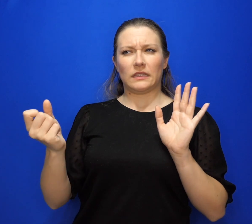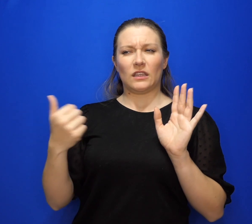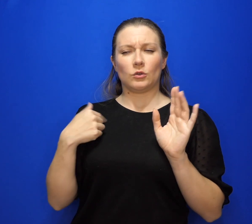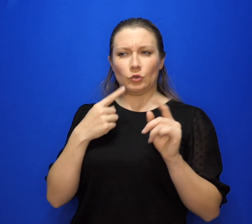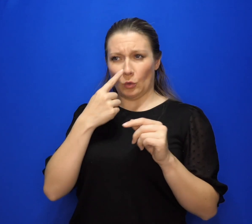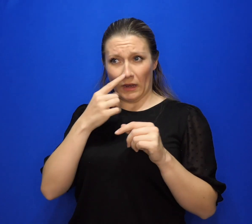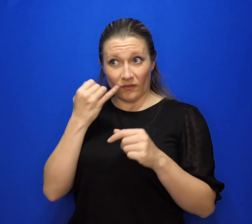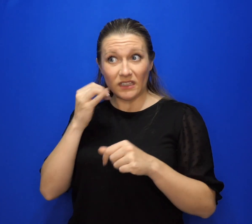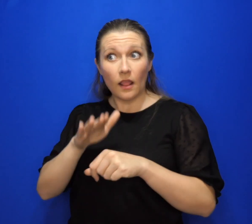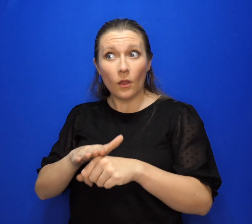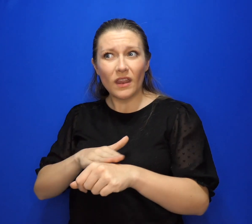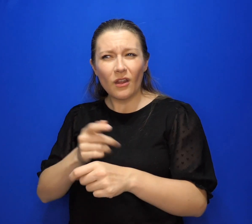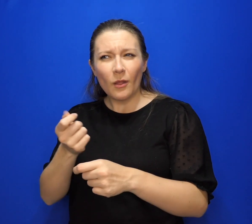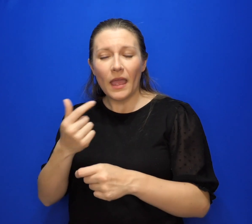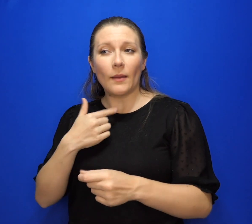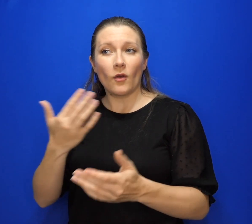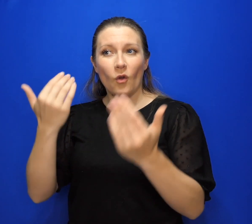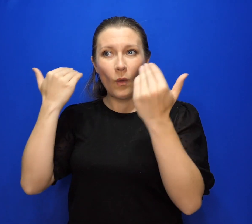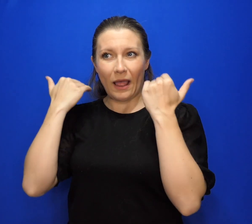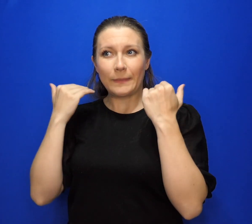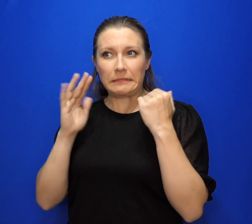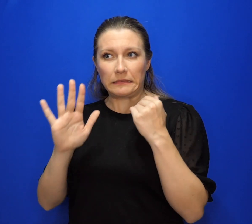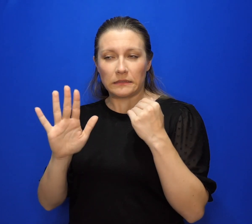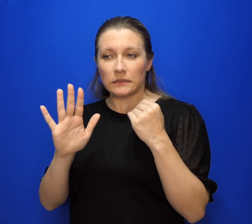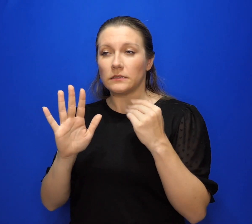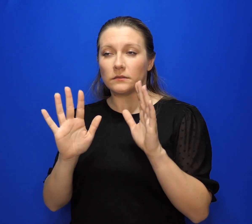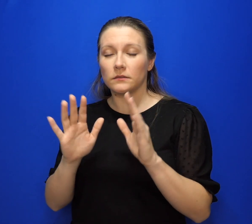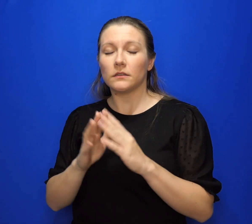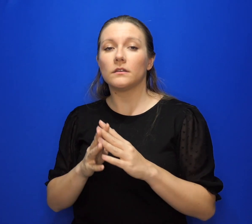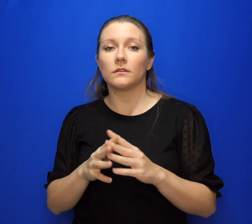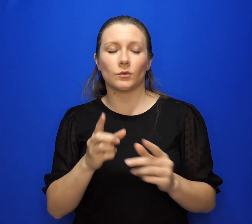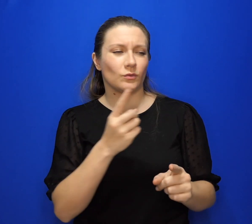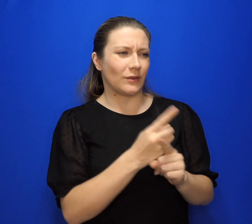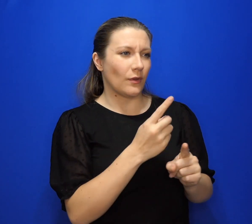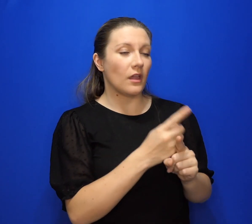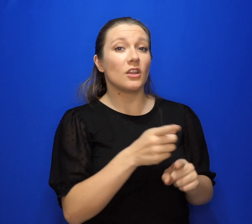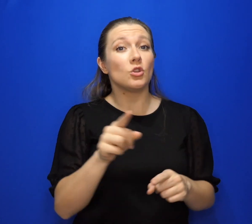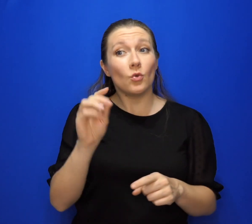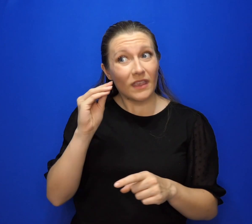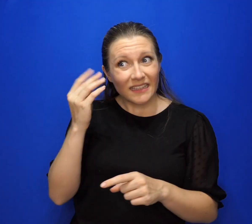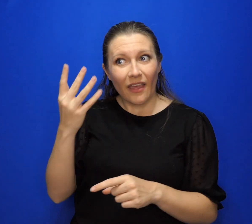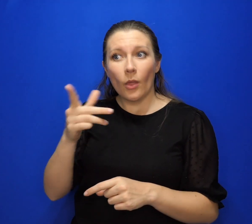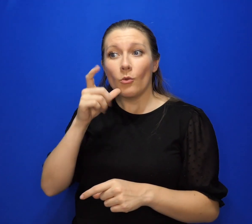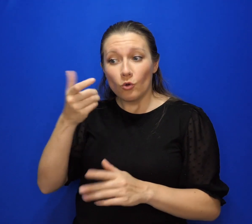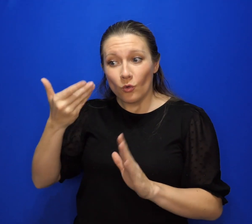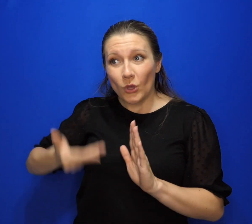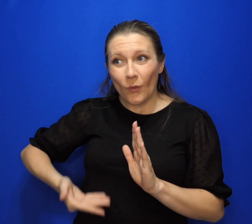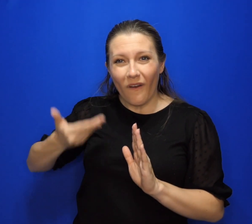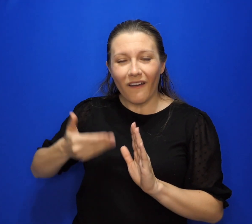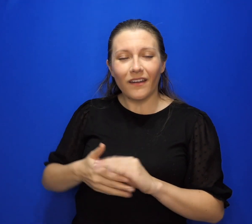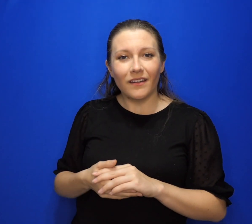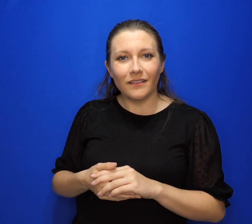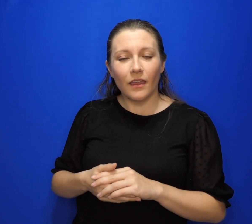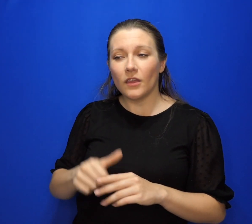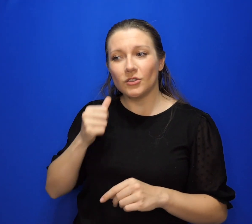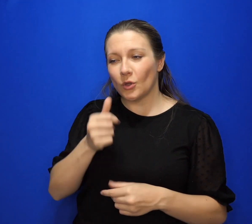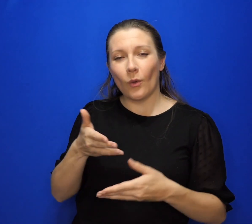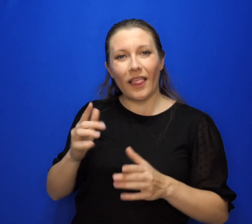slowly? I'm overwhelmed by this a little bit. Right. Like you can tell them who you are instead of letting them decide who you